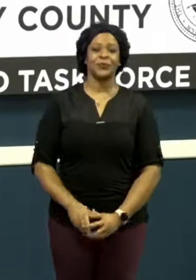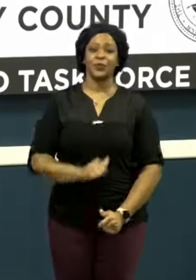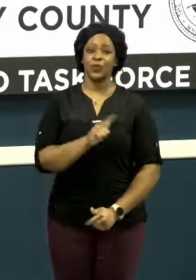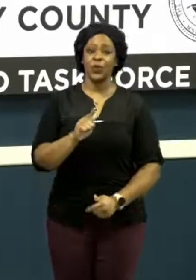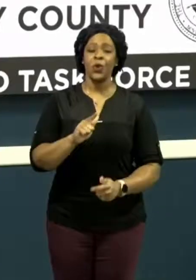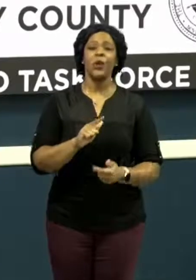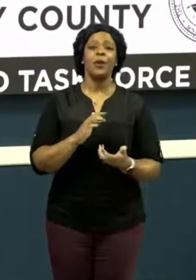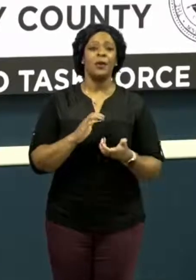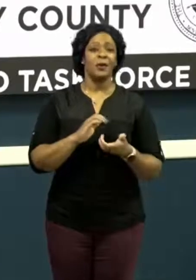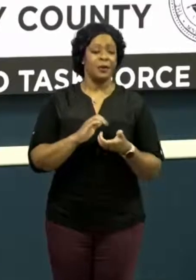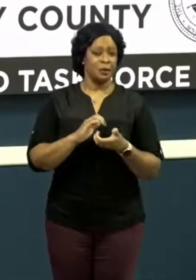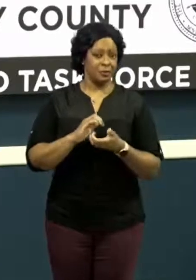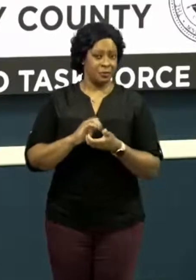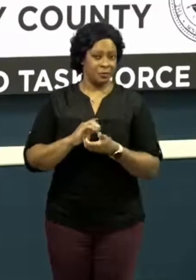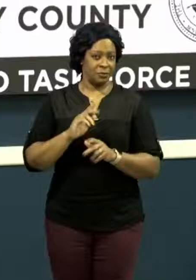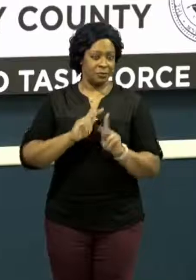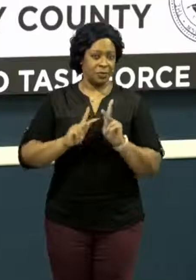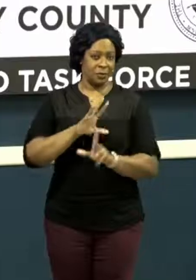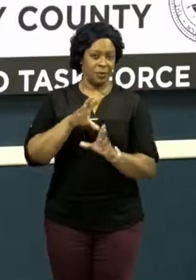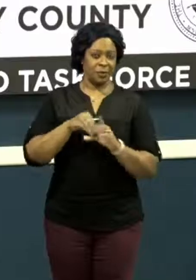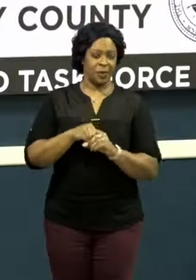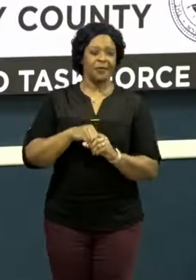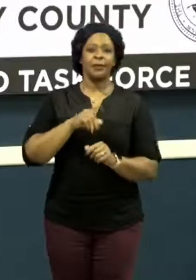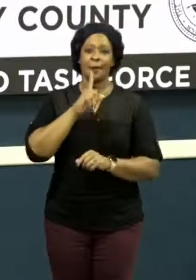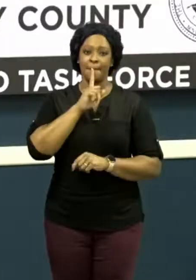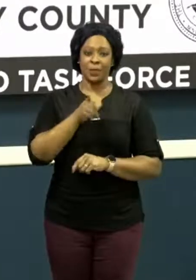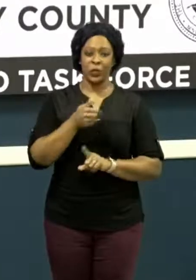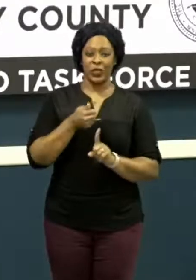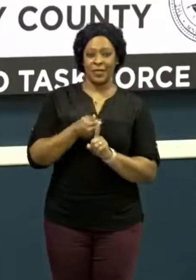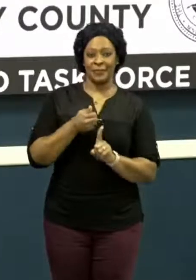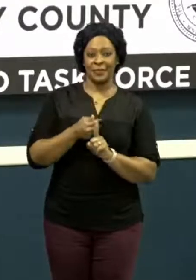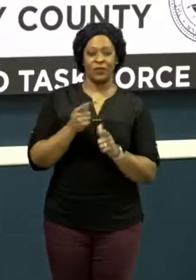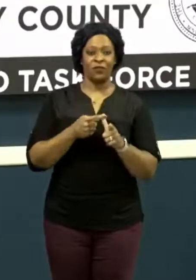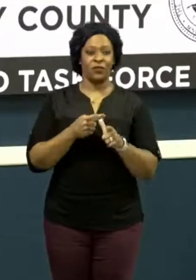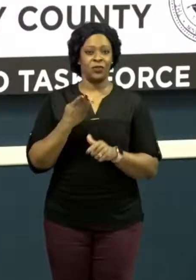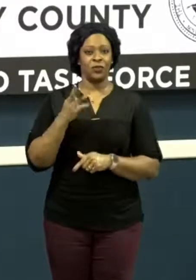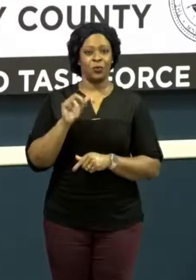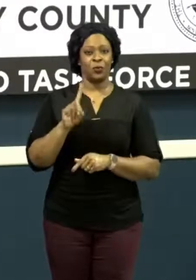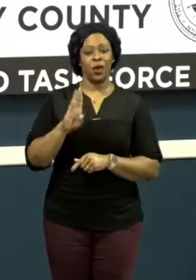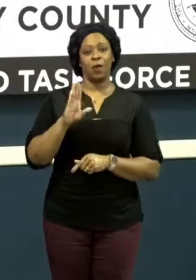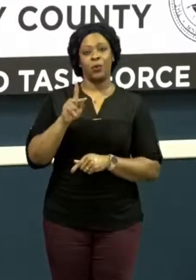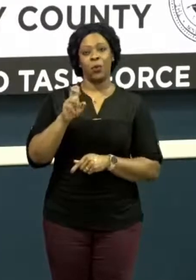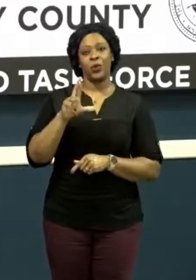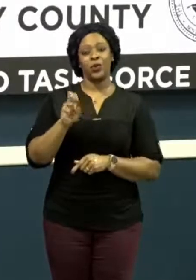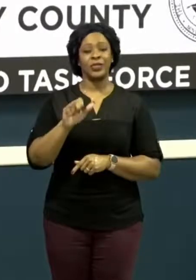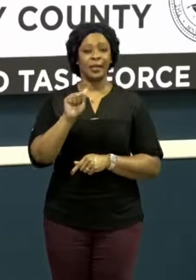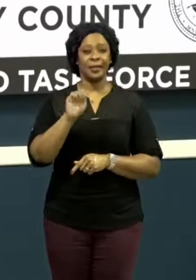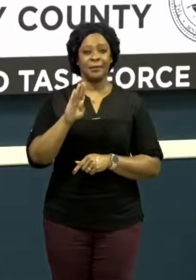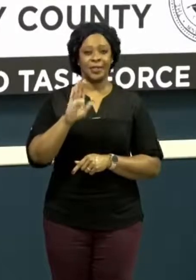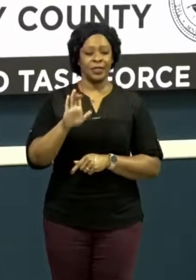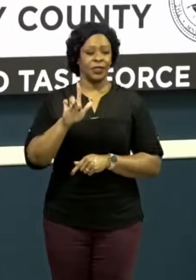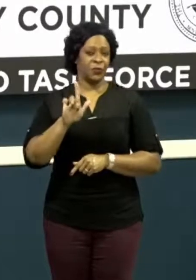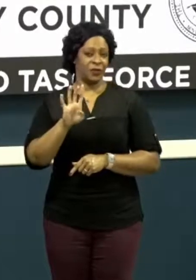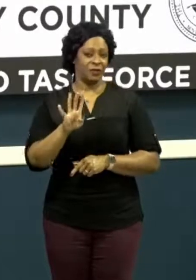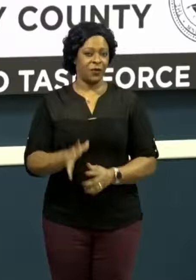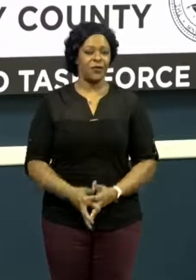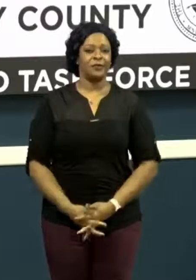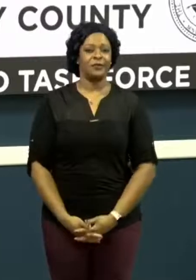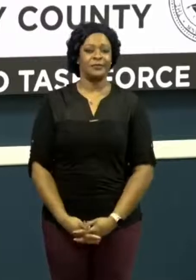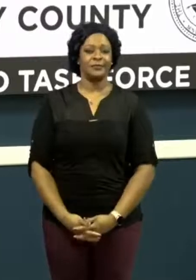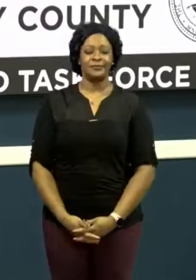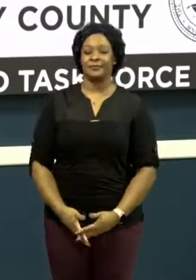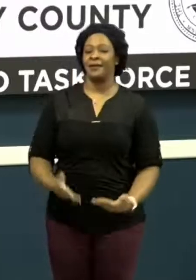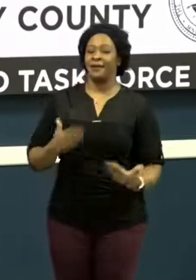participants in the queue to unmute themselves at this time. First up, Brad Broders, ABC 24.